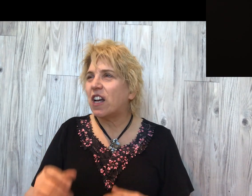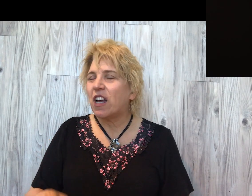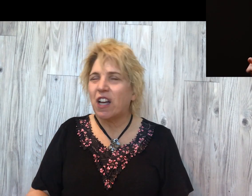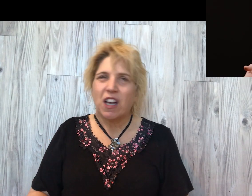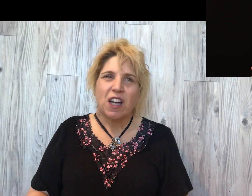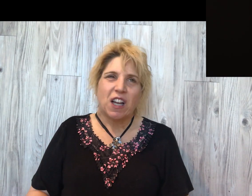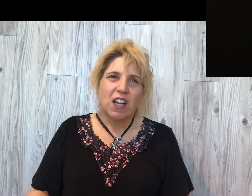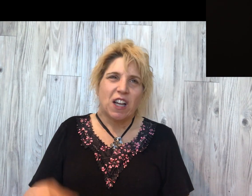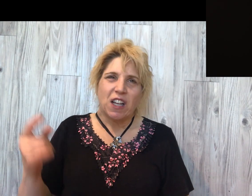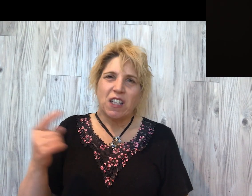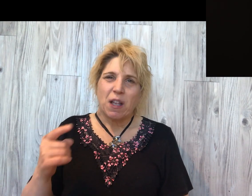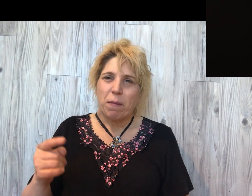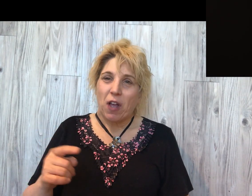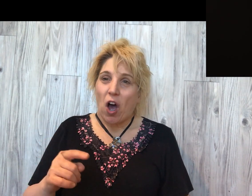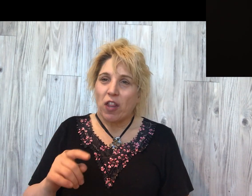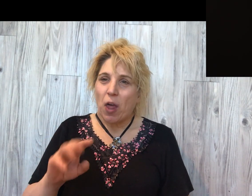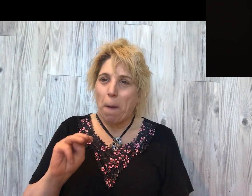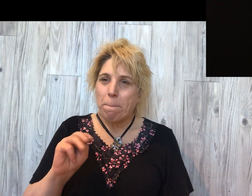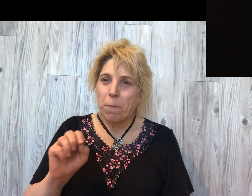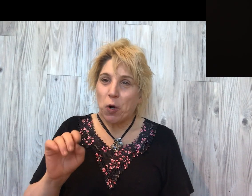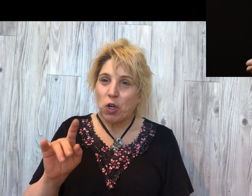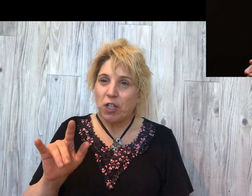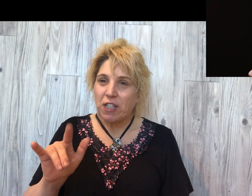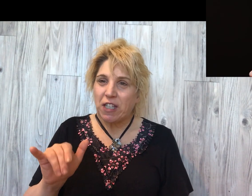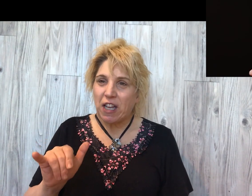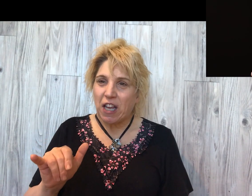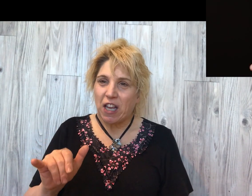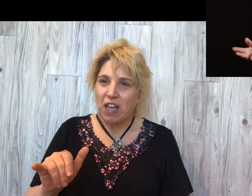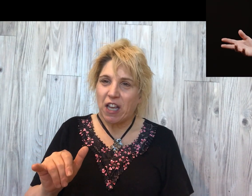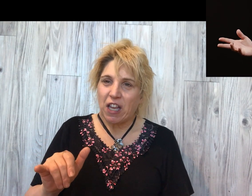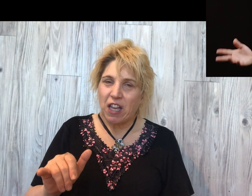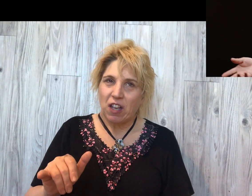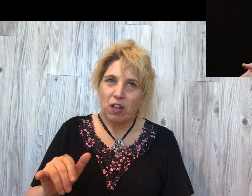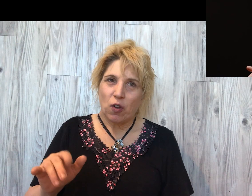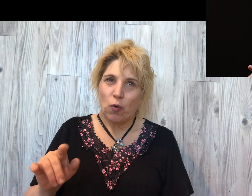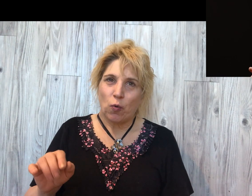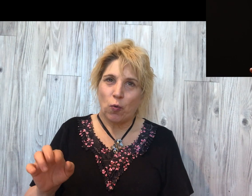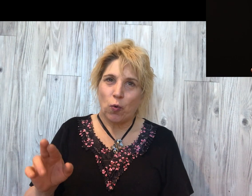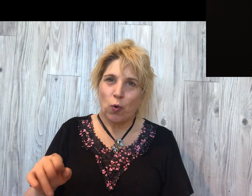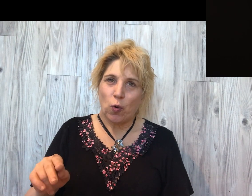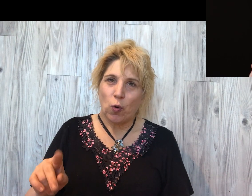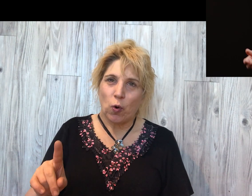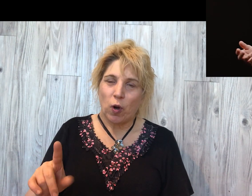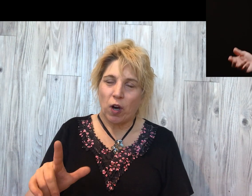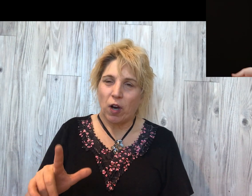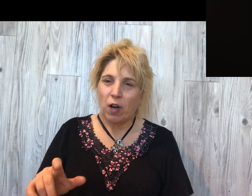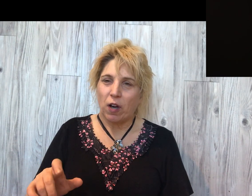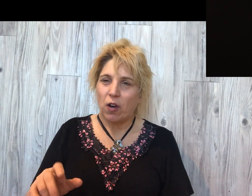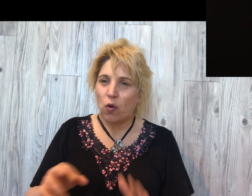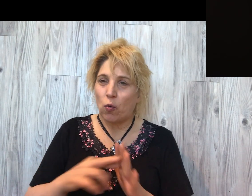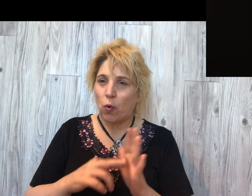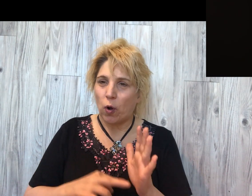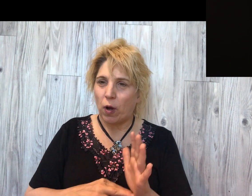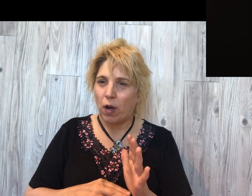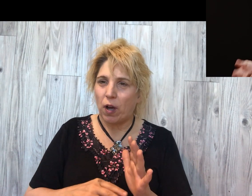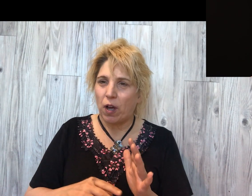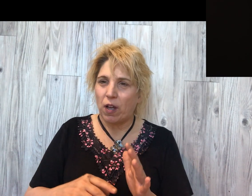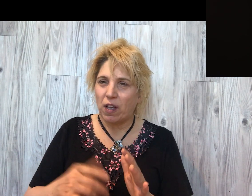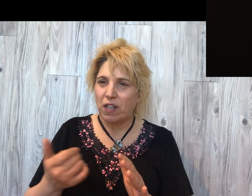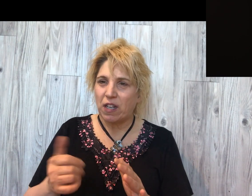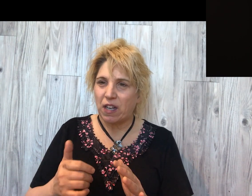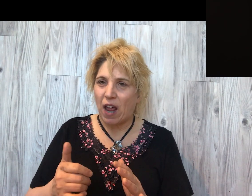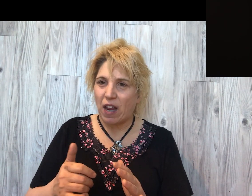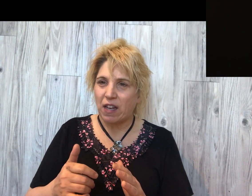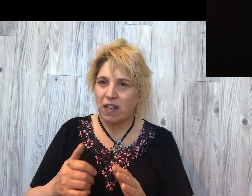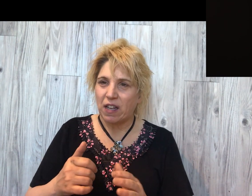League was something called the mercy rule. If one team was like, I think, 10 runs ahead by the fourth inning, they would call